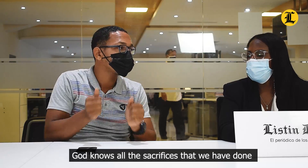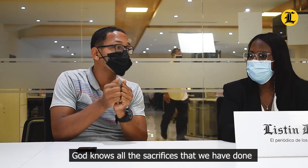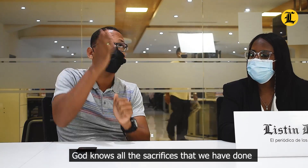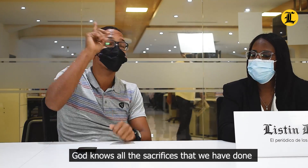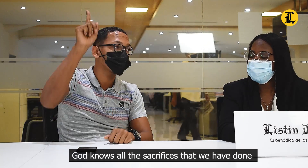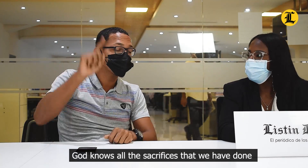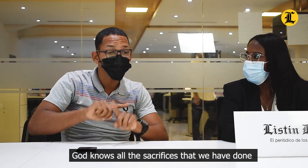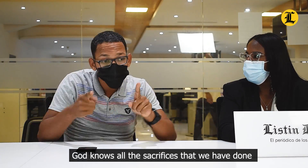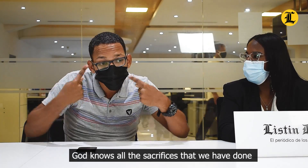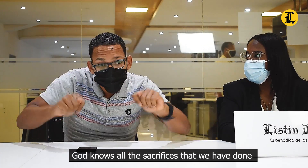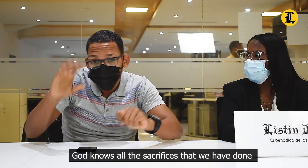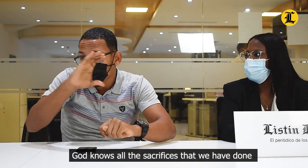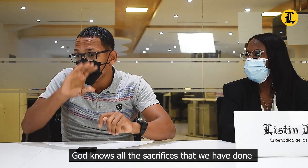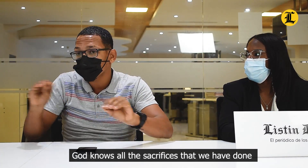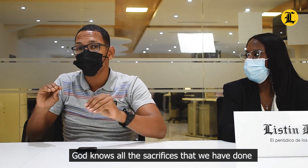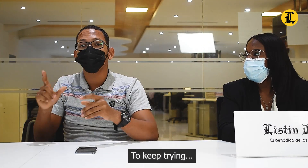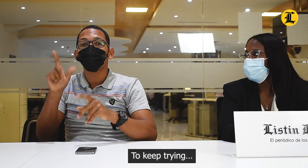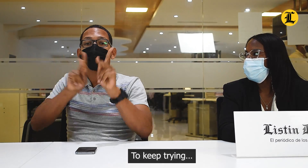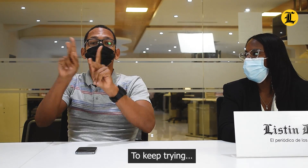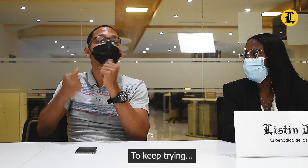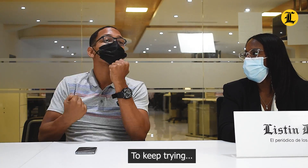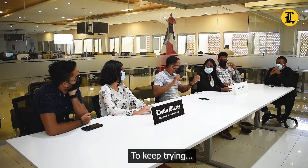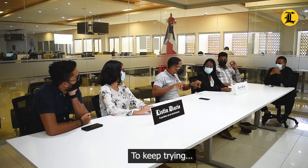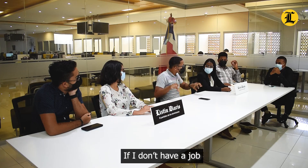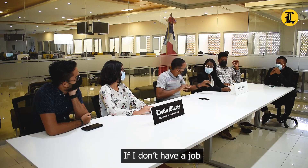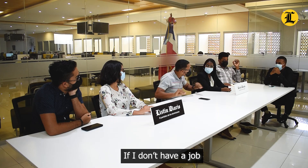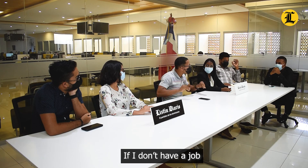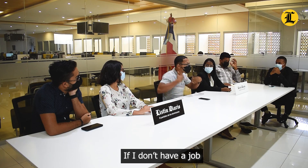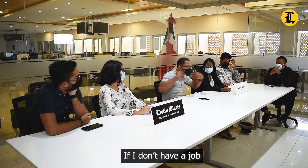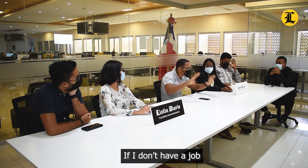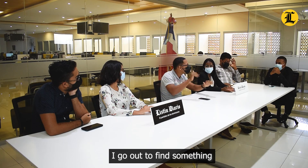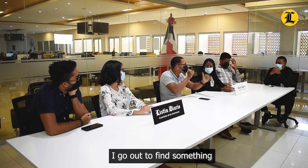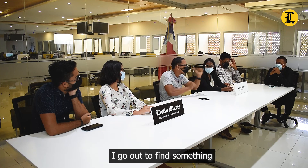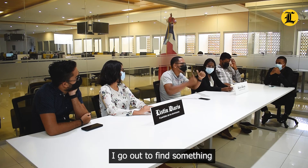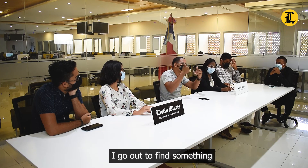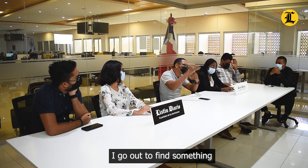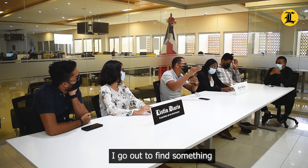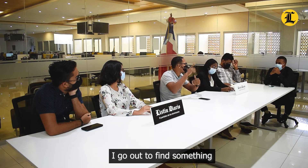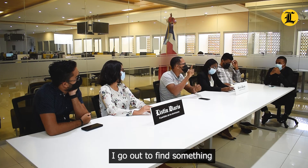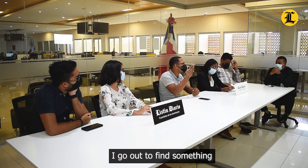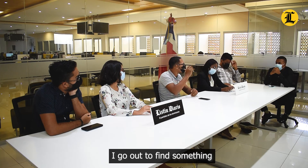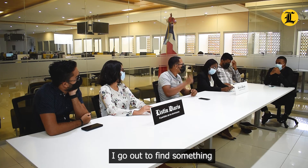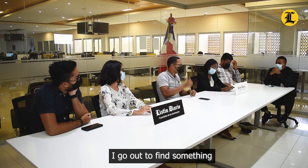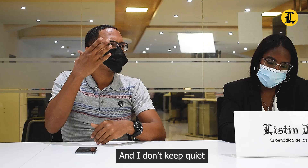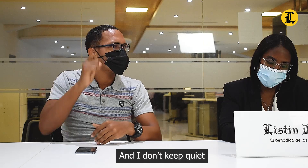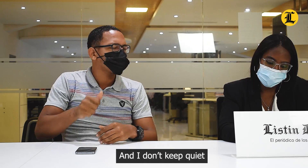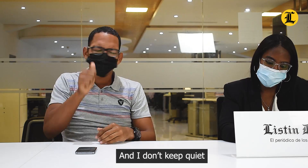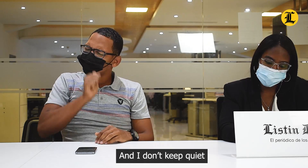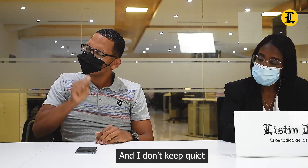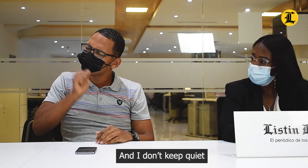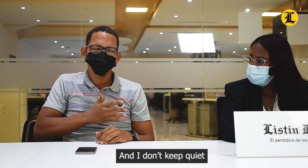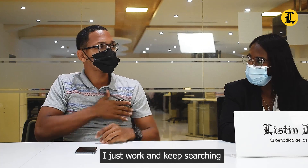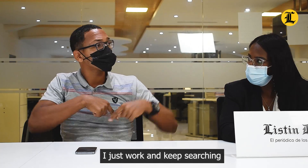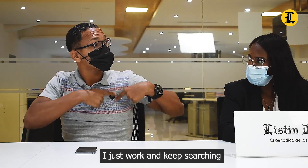God knows all the sacrifices that we have done to keep trying. If I don't have a job, I go out to find something and I don't